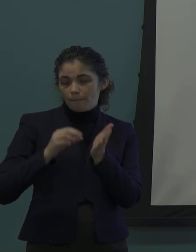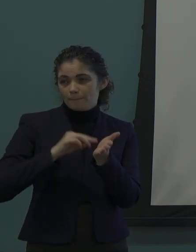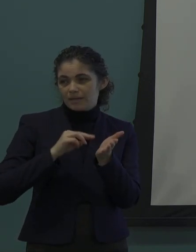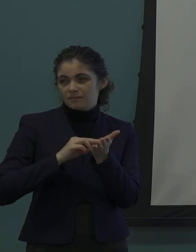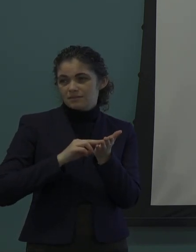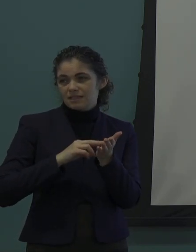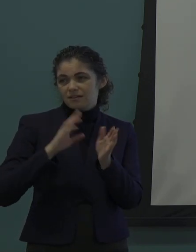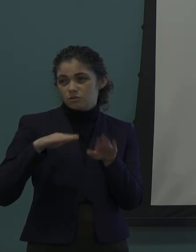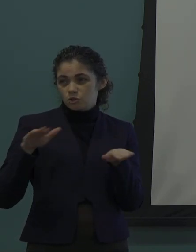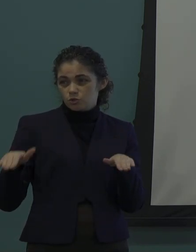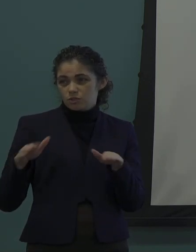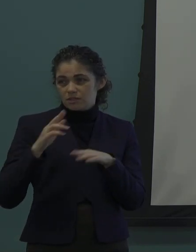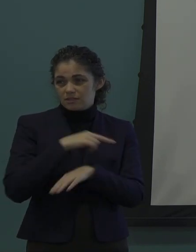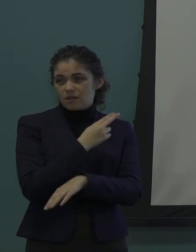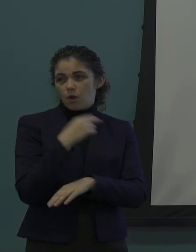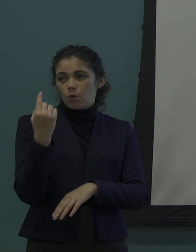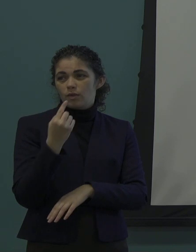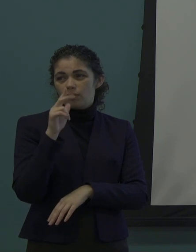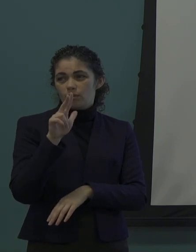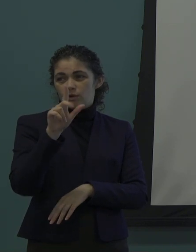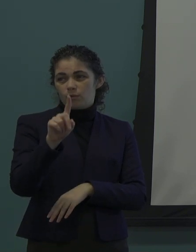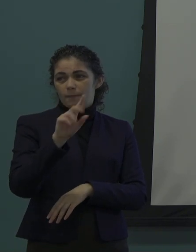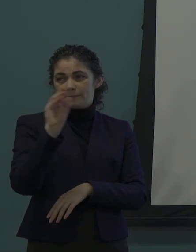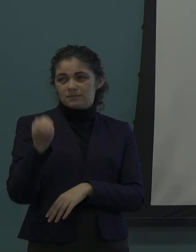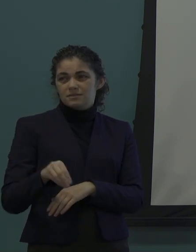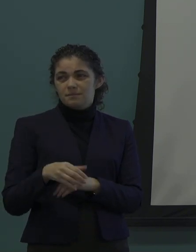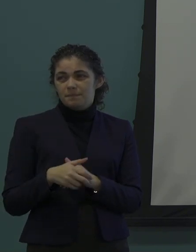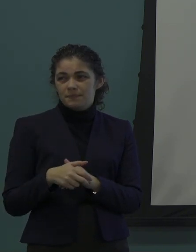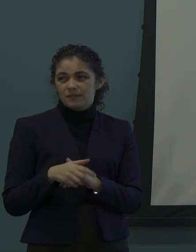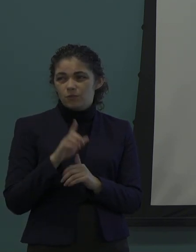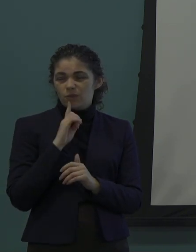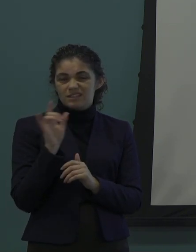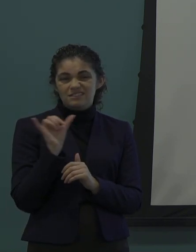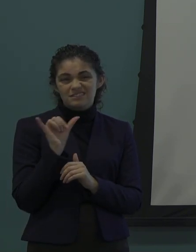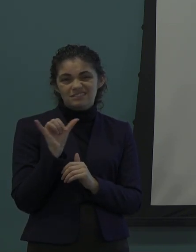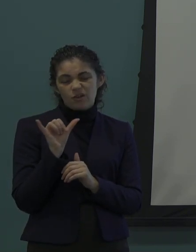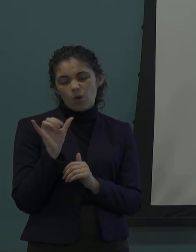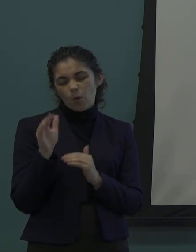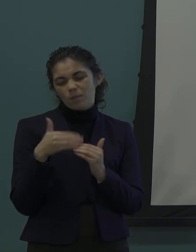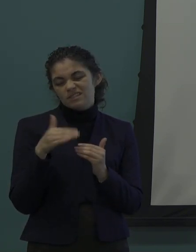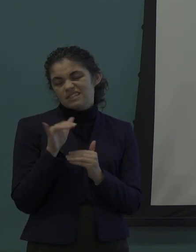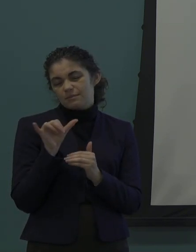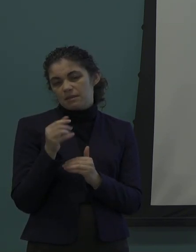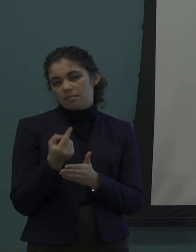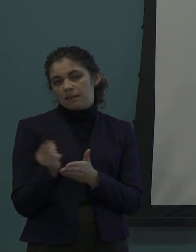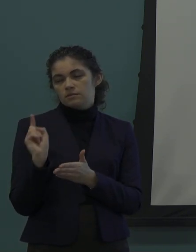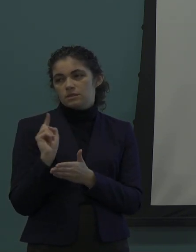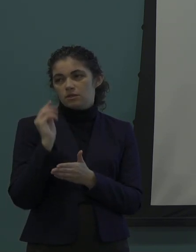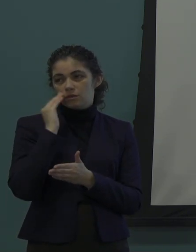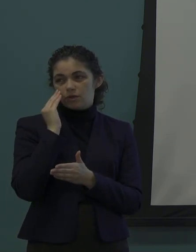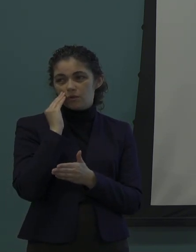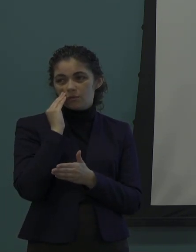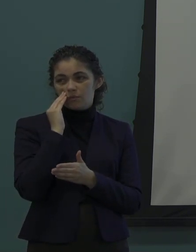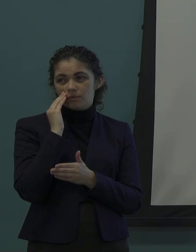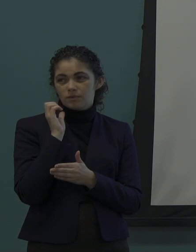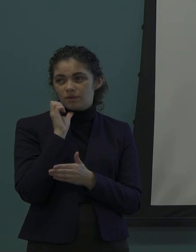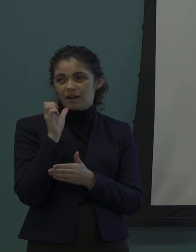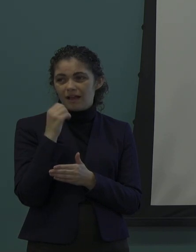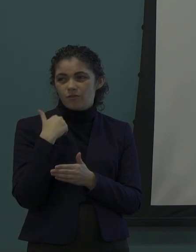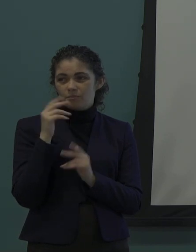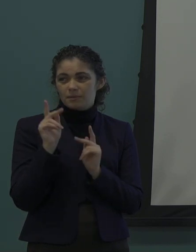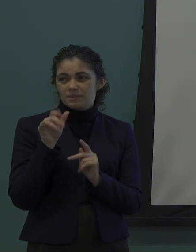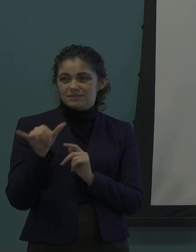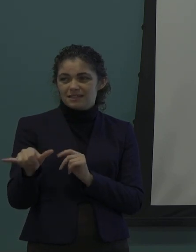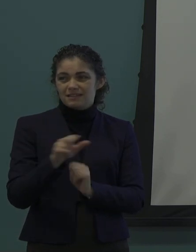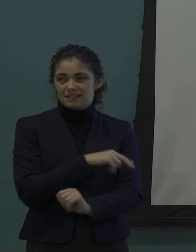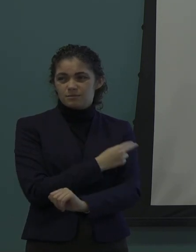pediatric, we're only at 31%, and these are pretty similar to last week. We actually know that we aren't keeping people in the